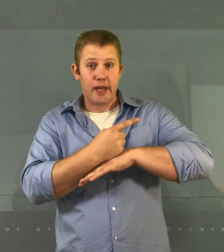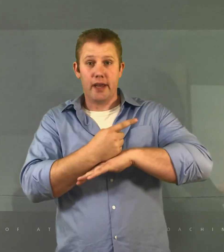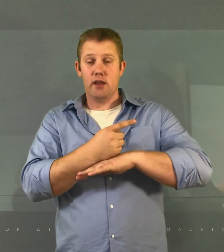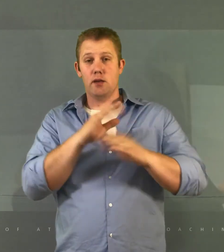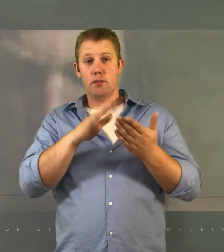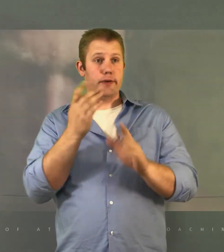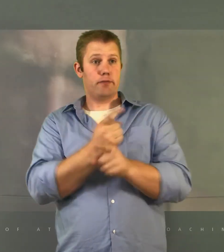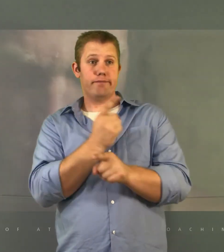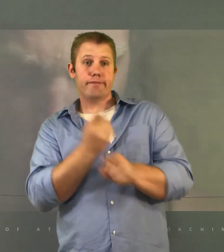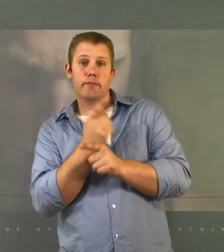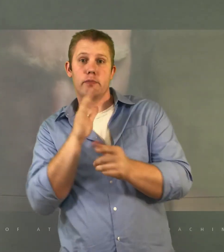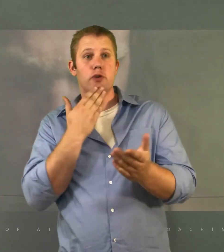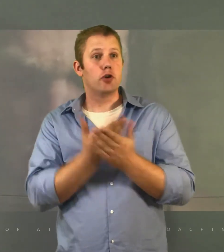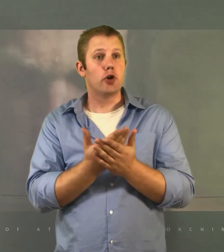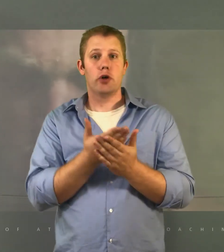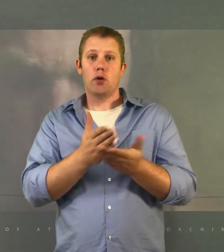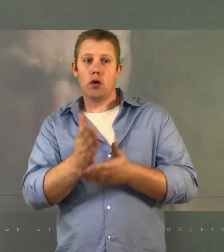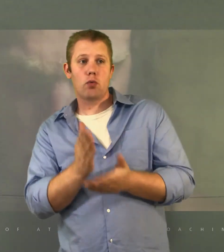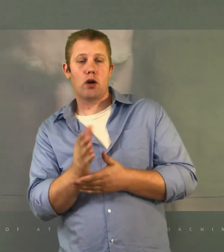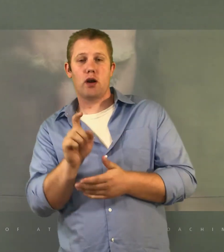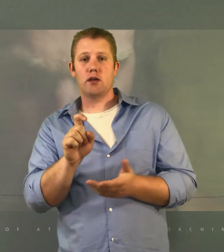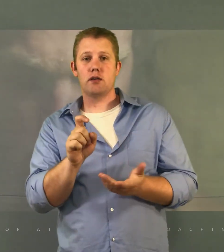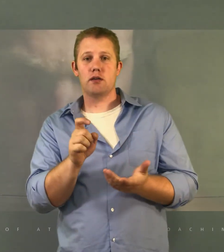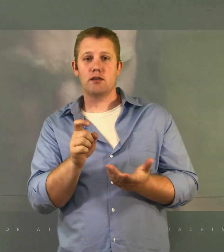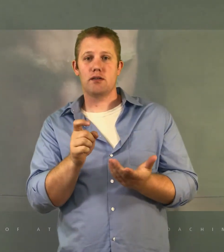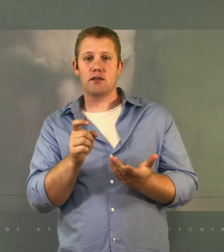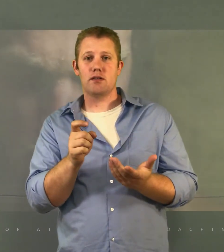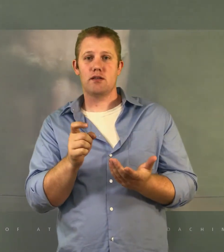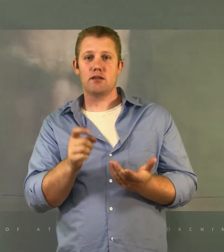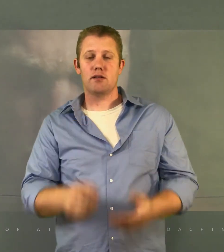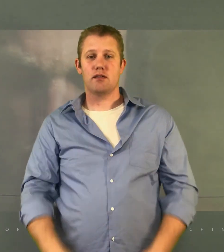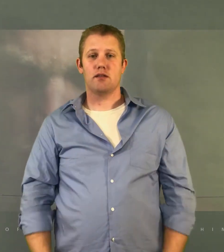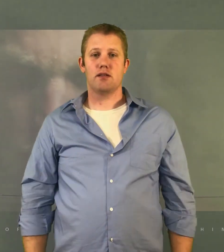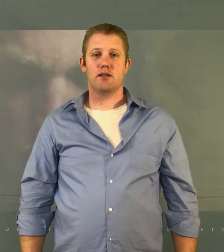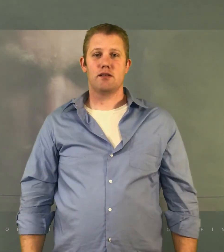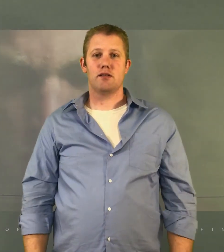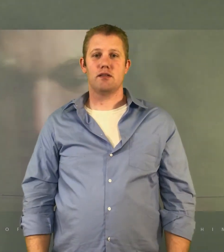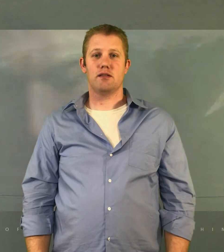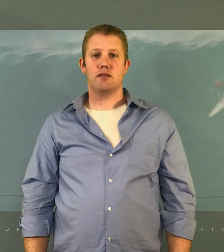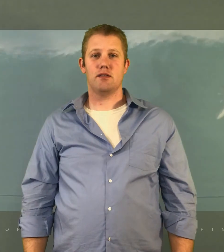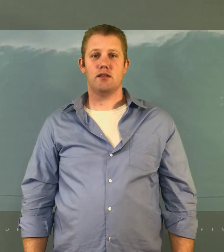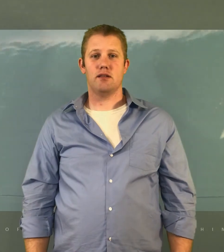people. Do you expect the outcome of your day to be regular and okay?